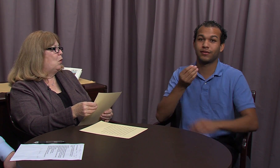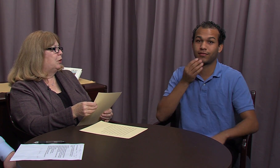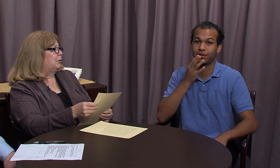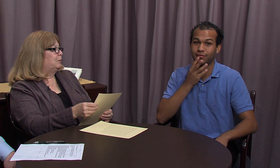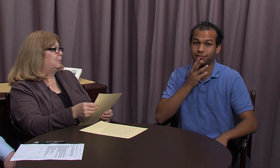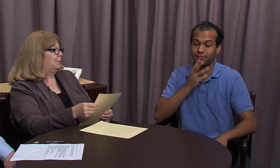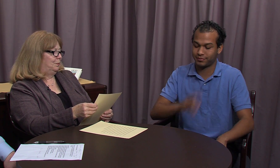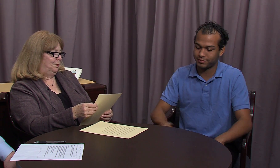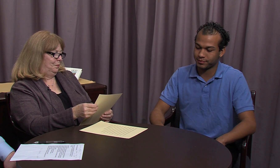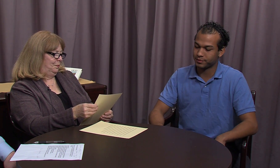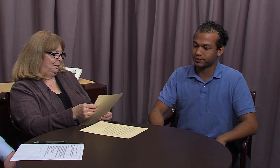Water.